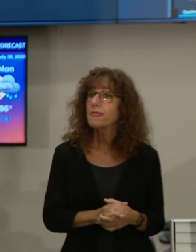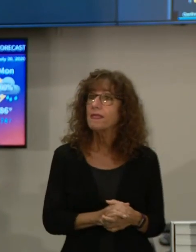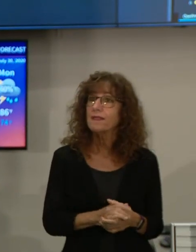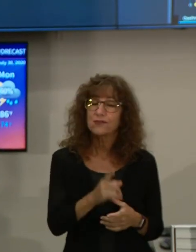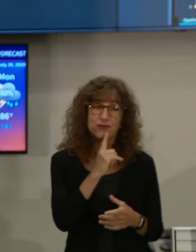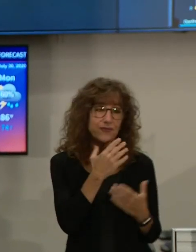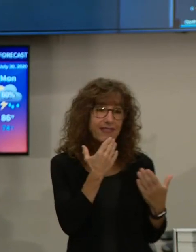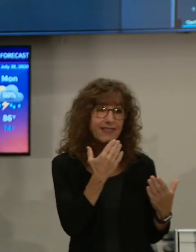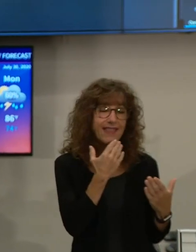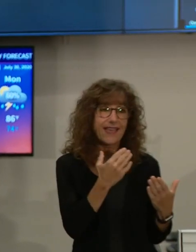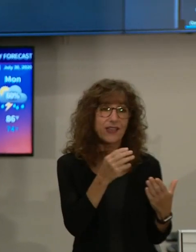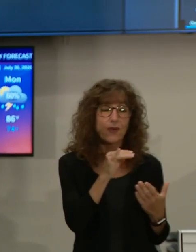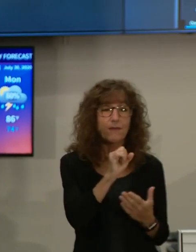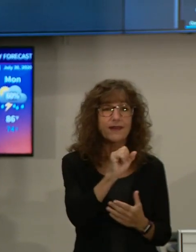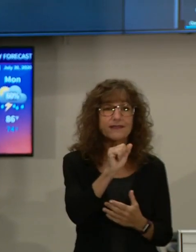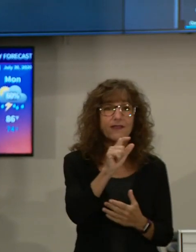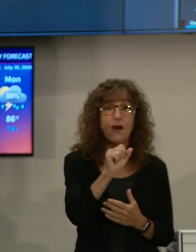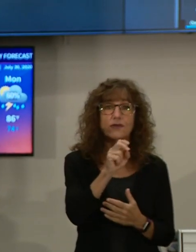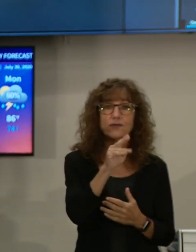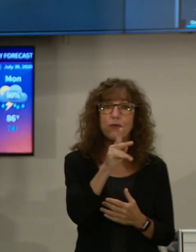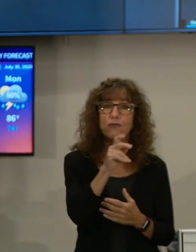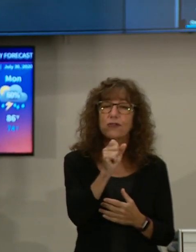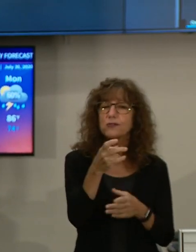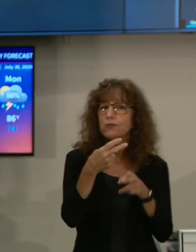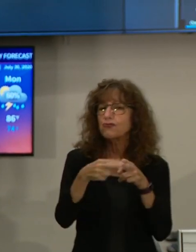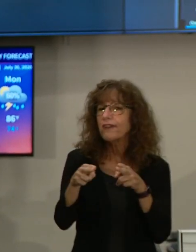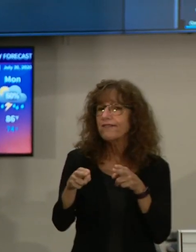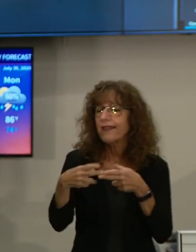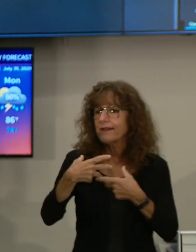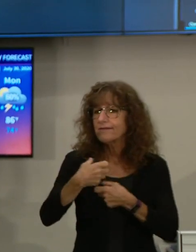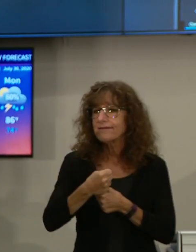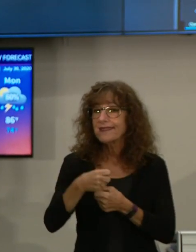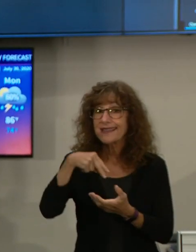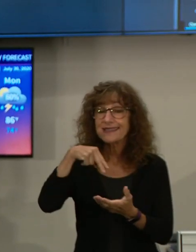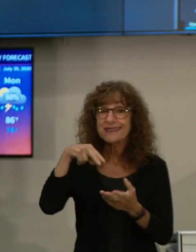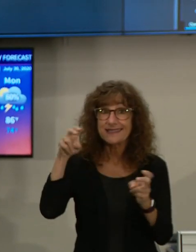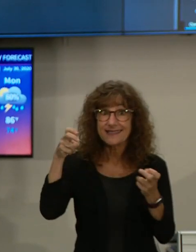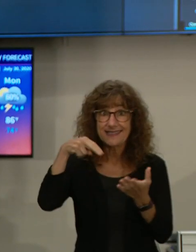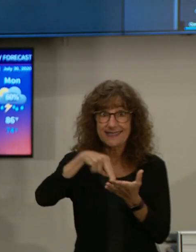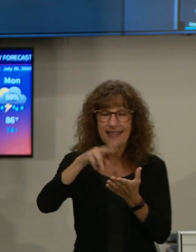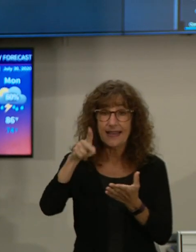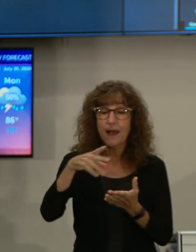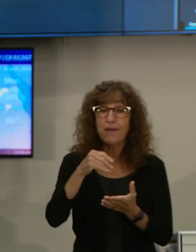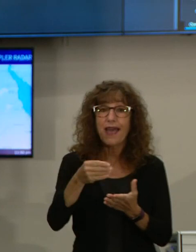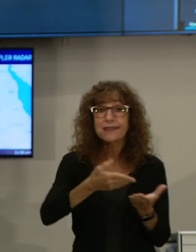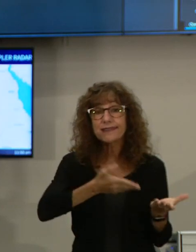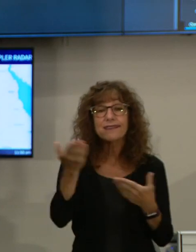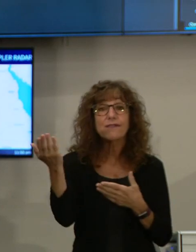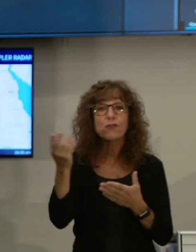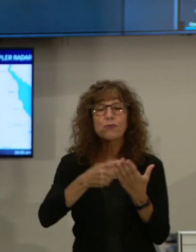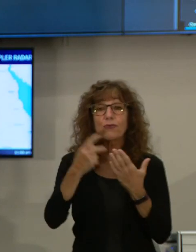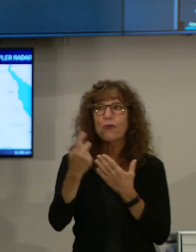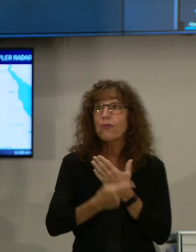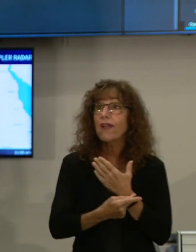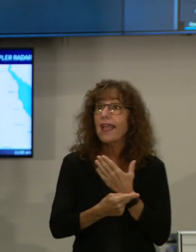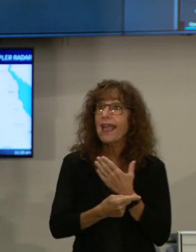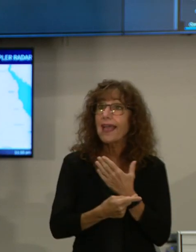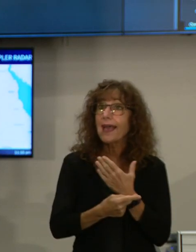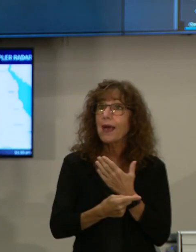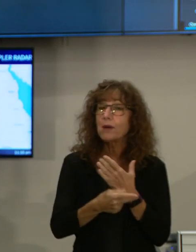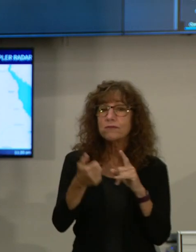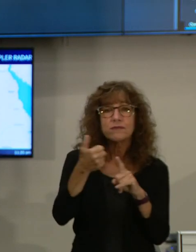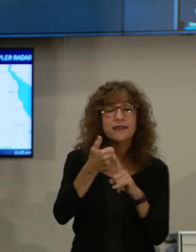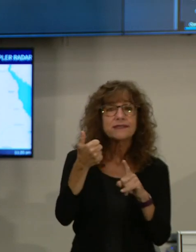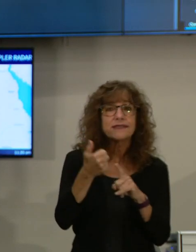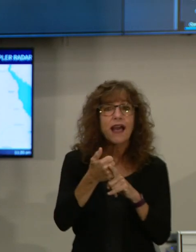Sure. Thank you, Ms. Alsobrooks. Just briefly, on the Stand Up and Deliver program, as the county executive mentioned, it is a program